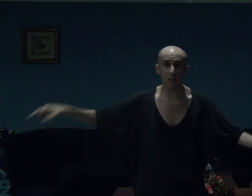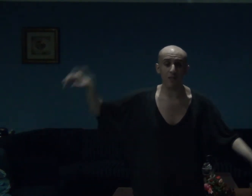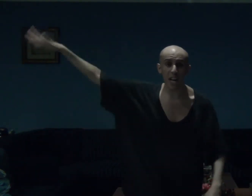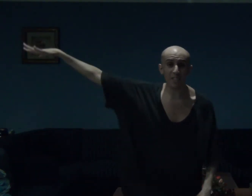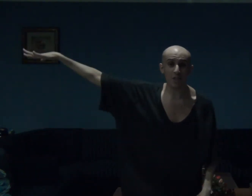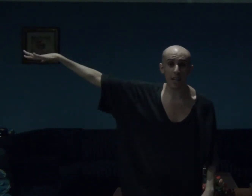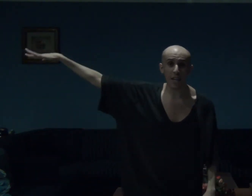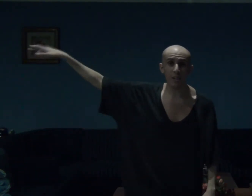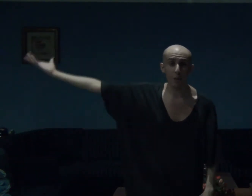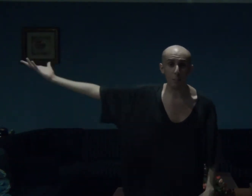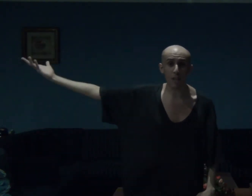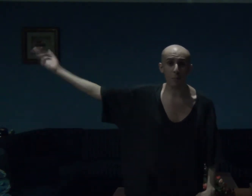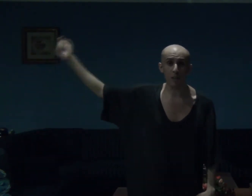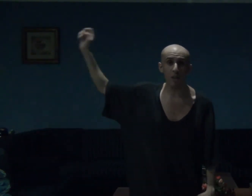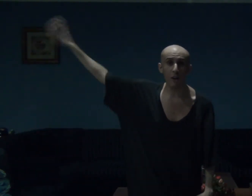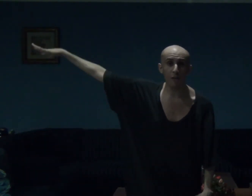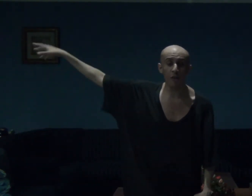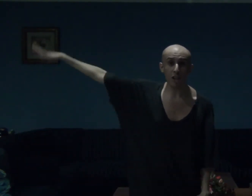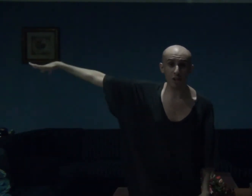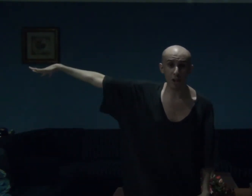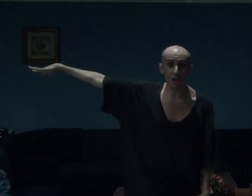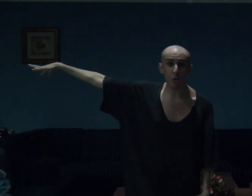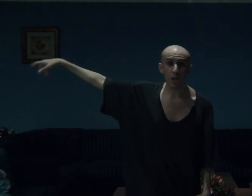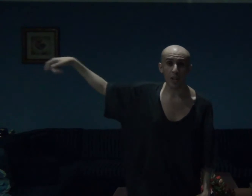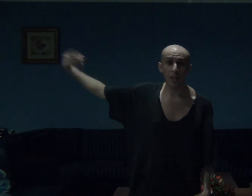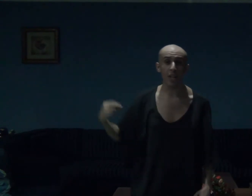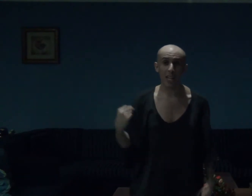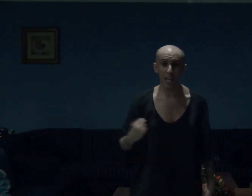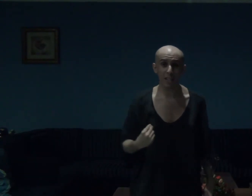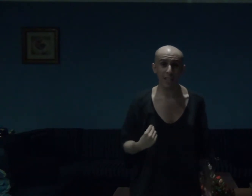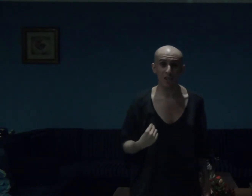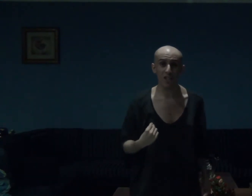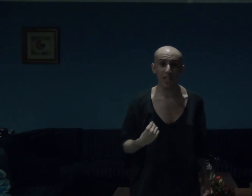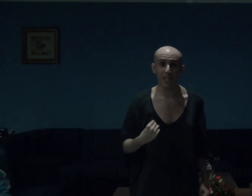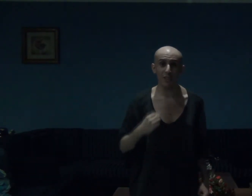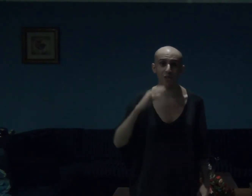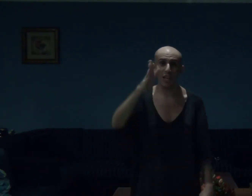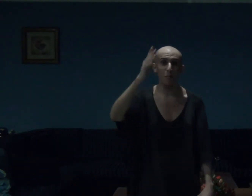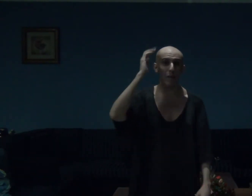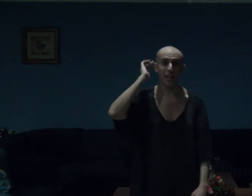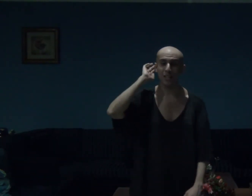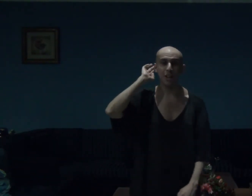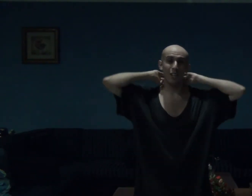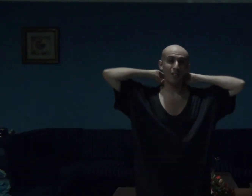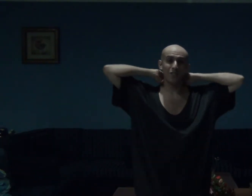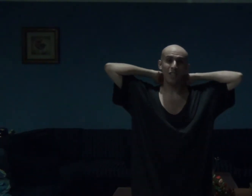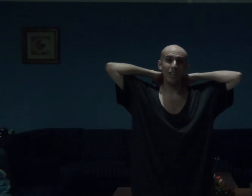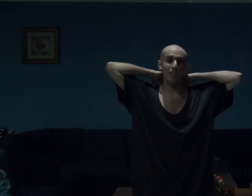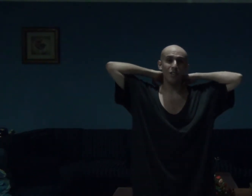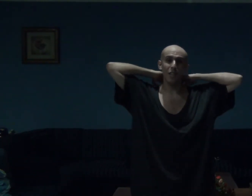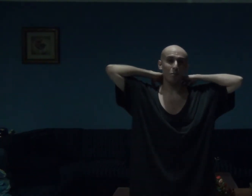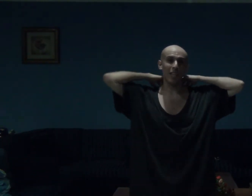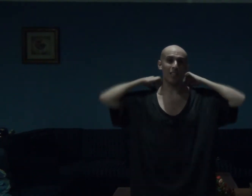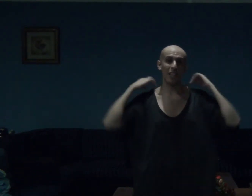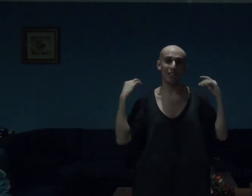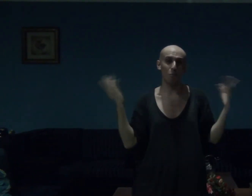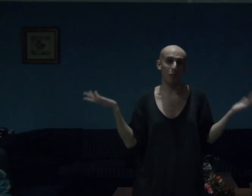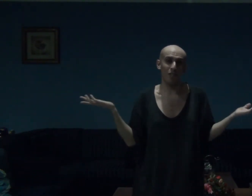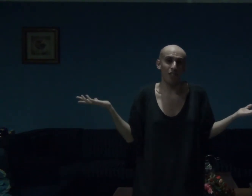themselves, as can the people of Alexandria. They can, guys and gals. And man, I love saying the name like that, but it